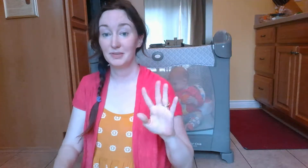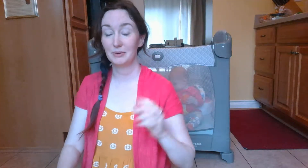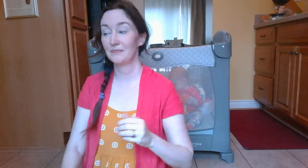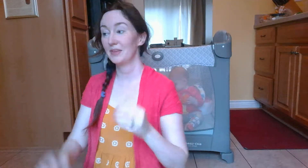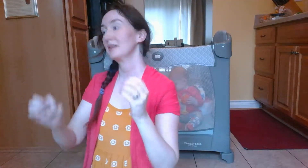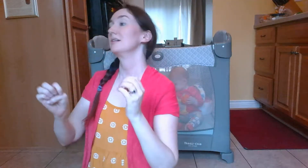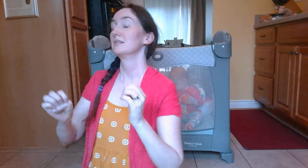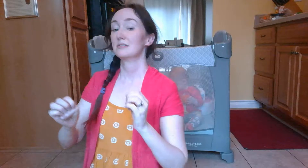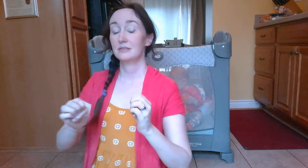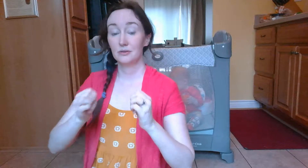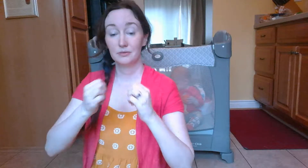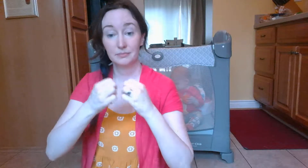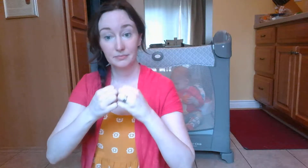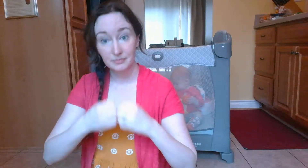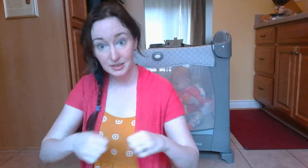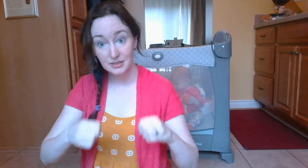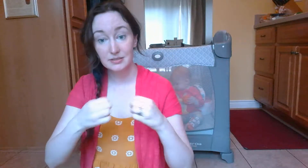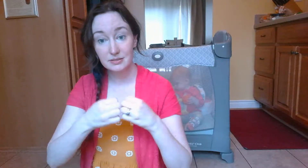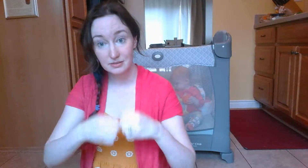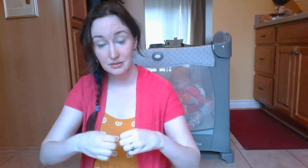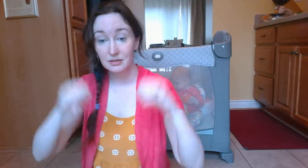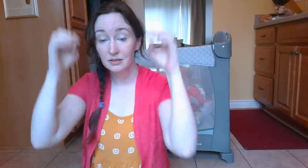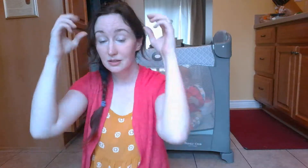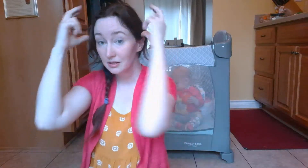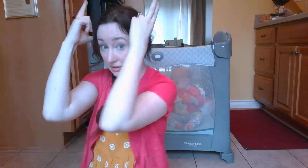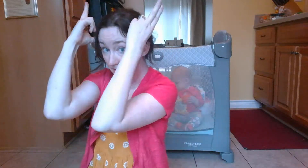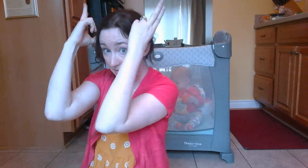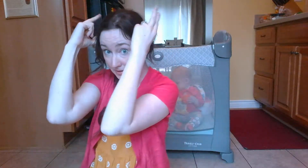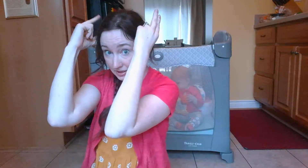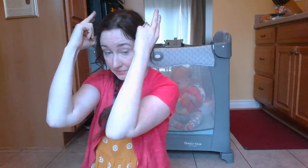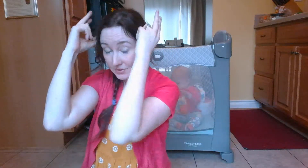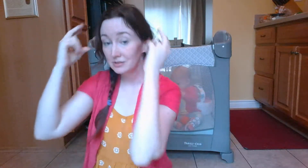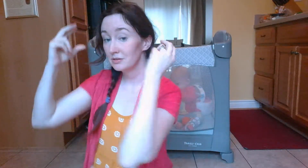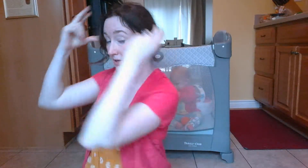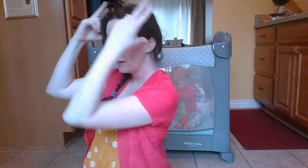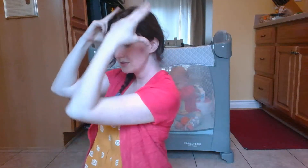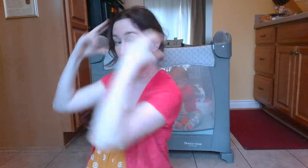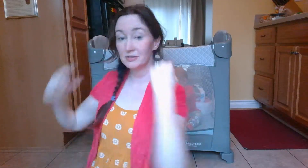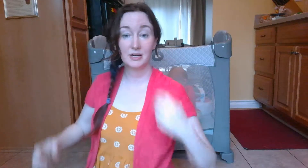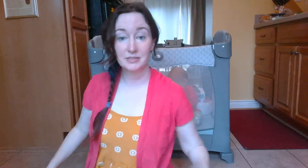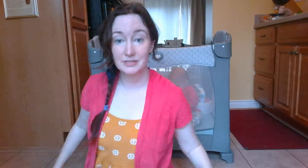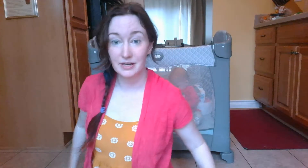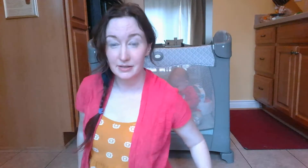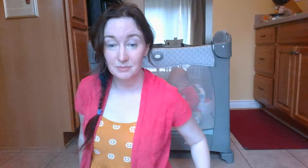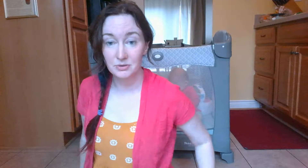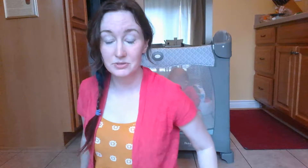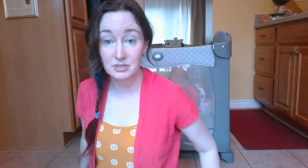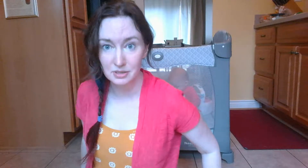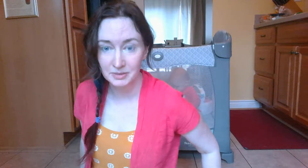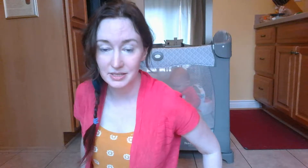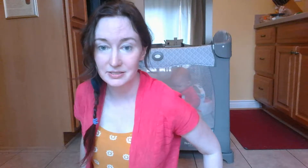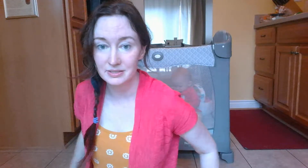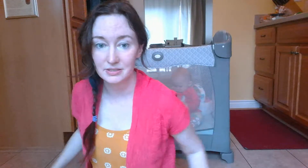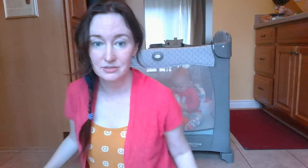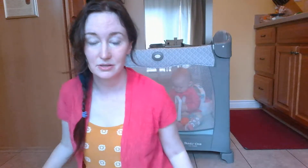Anyway, so Easter bunny. And you don't have to turn your head to the side. I'm mostly turning my head to the side to show you